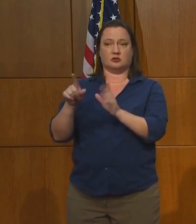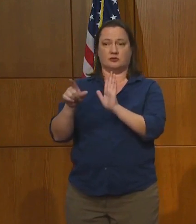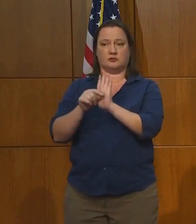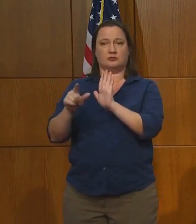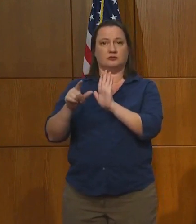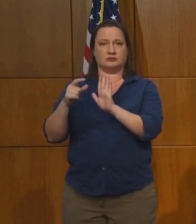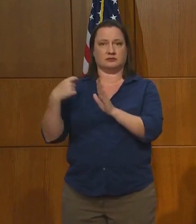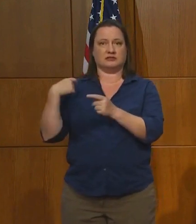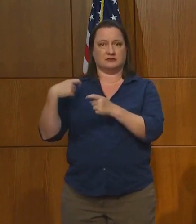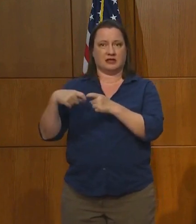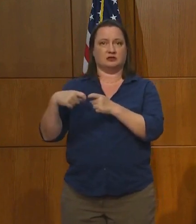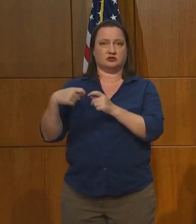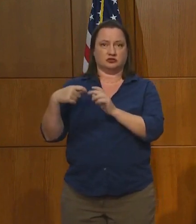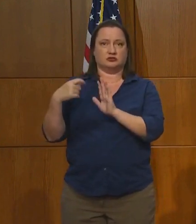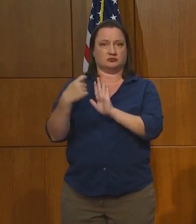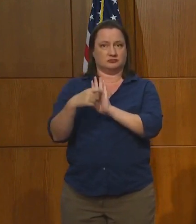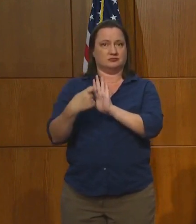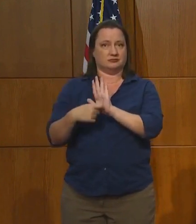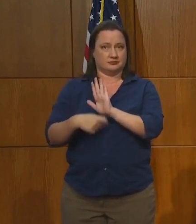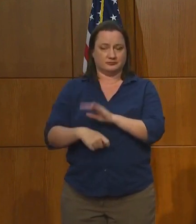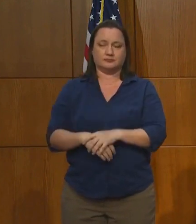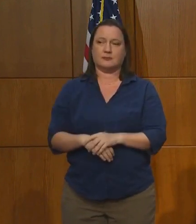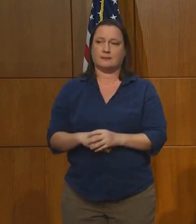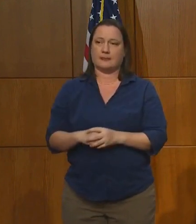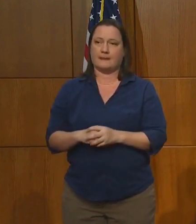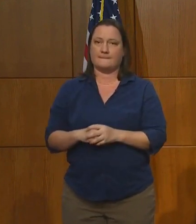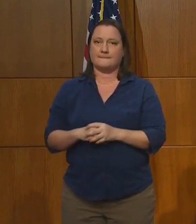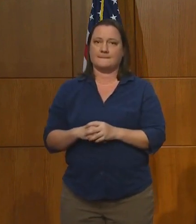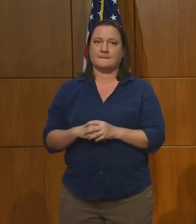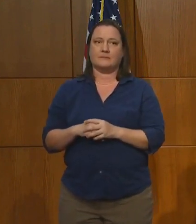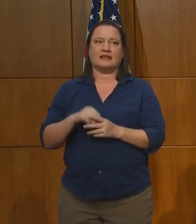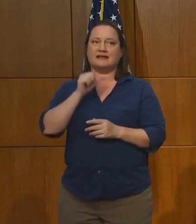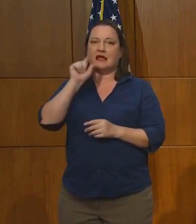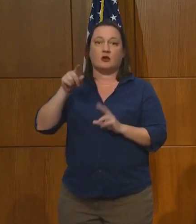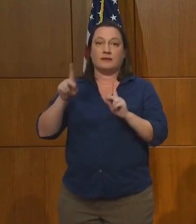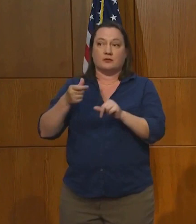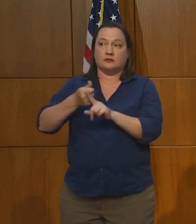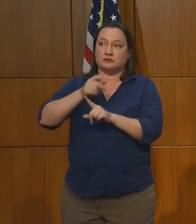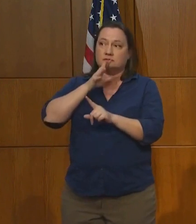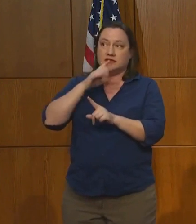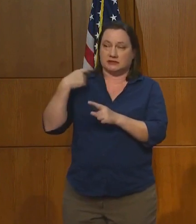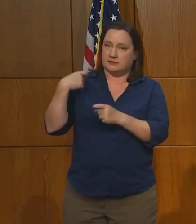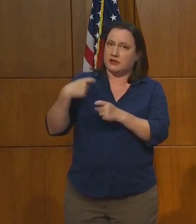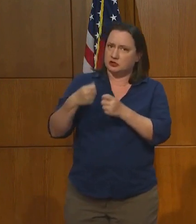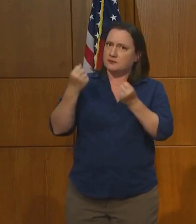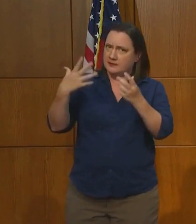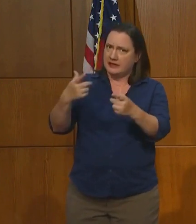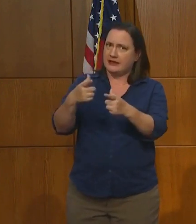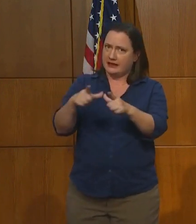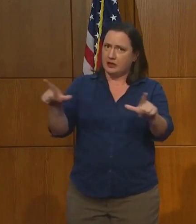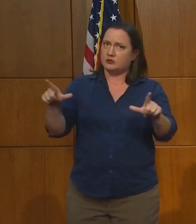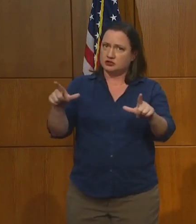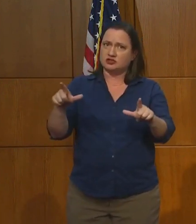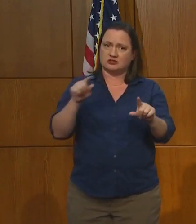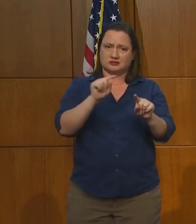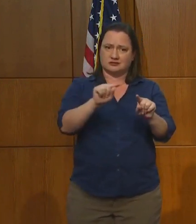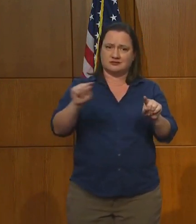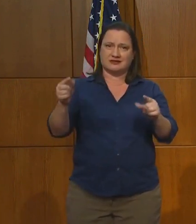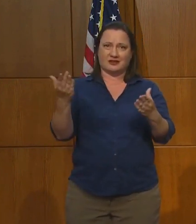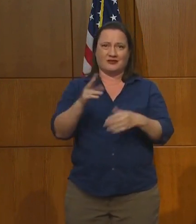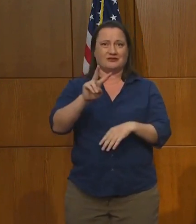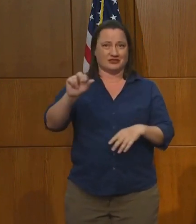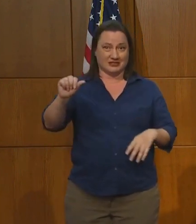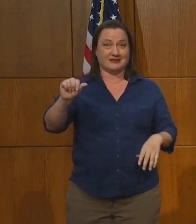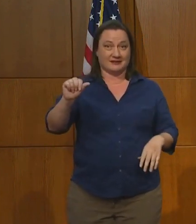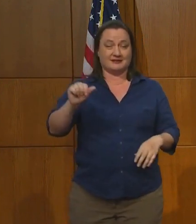So we understand that there, and it's not just folks that speak Spanish. There are a lot of other languages that are spoken in Virginia as well.